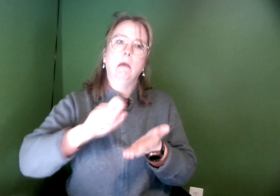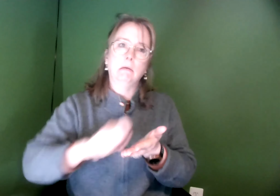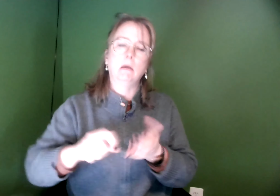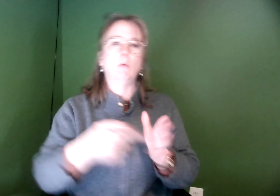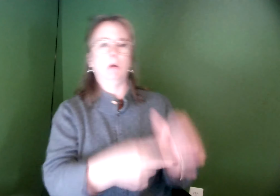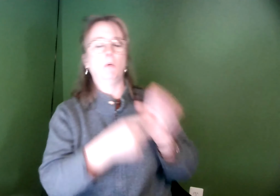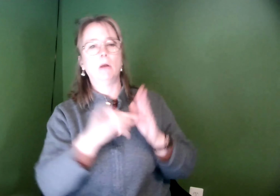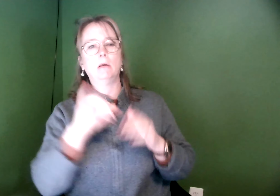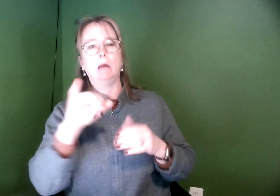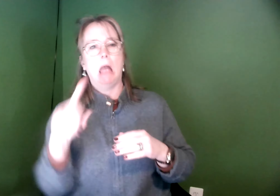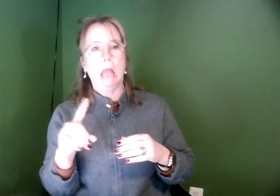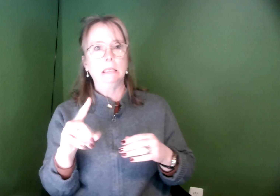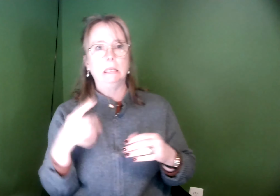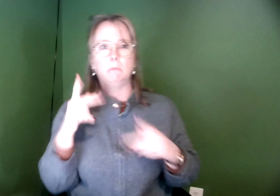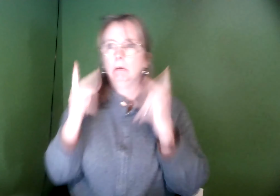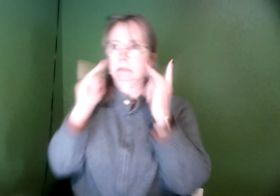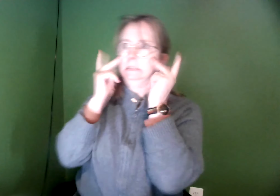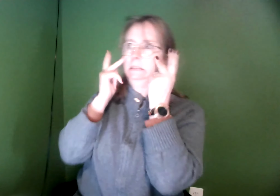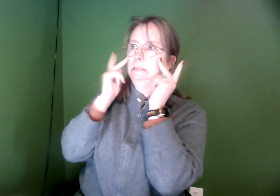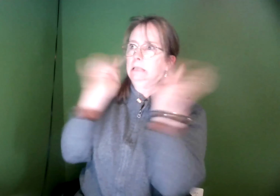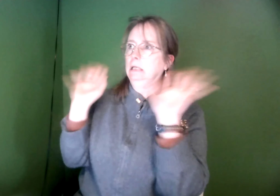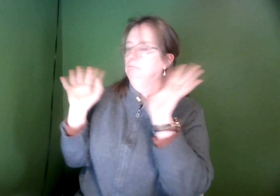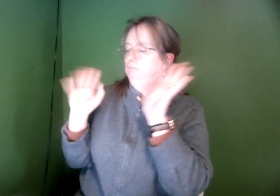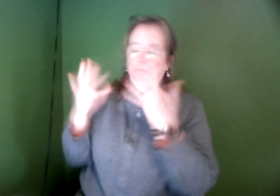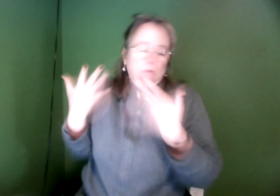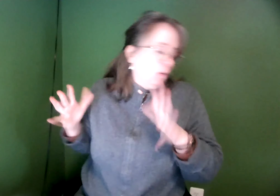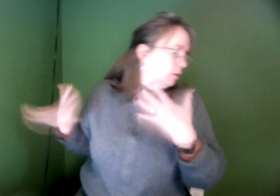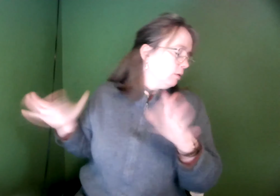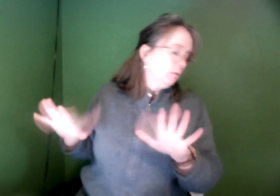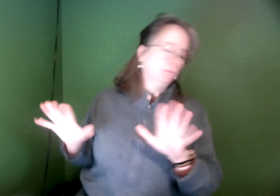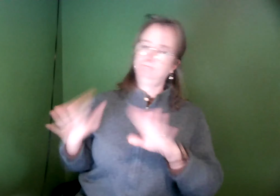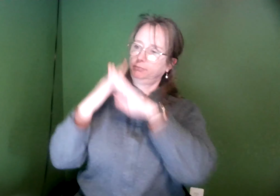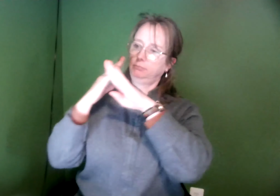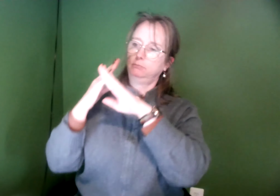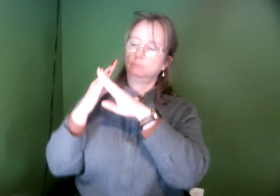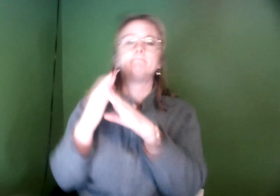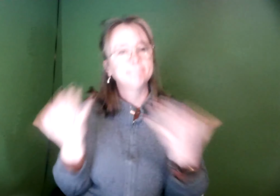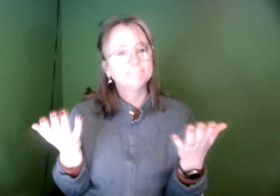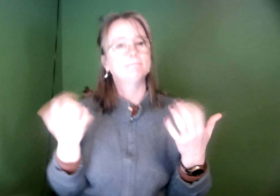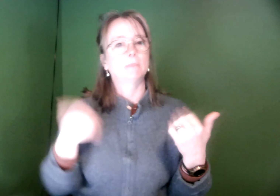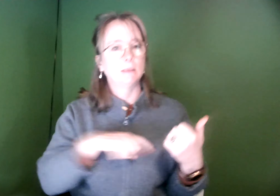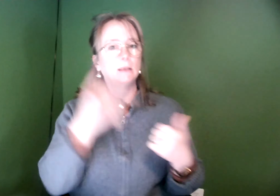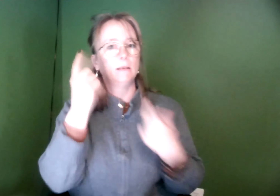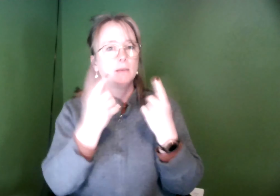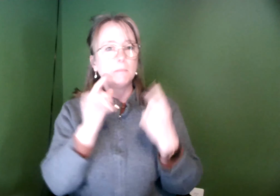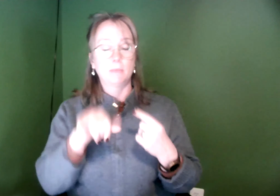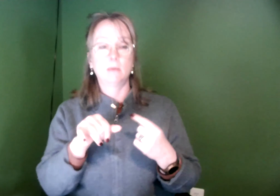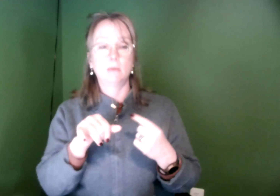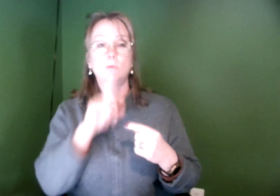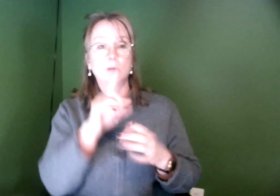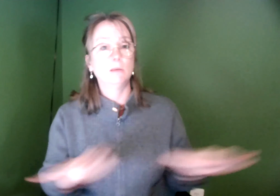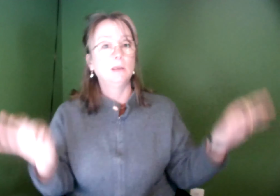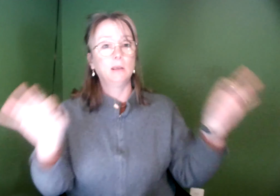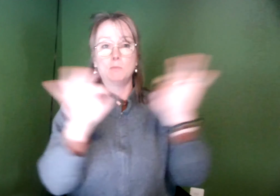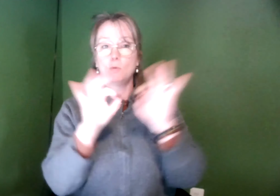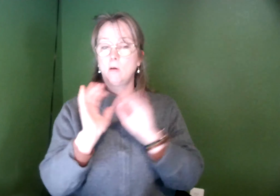away. So just considering that, as well, as everybody knows, that is crucial for anyone in our